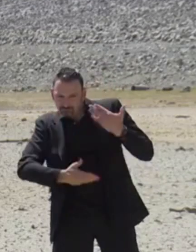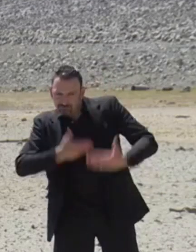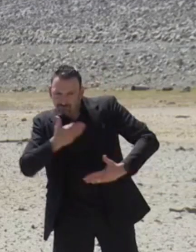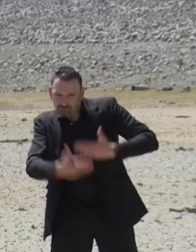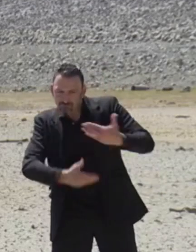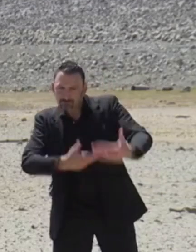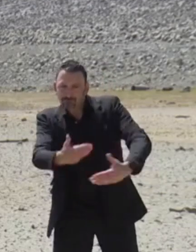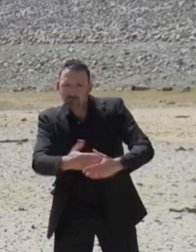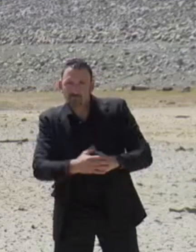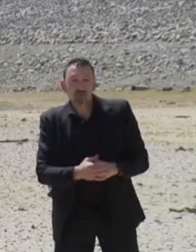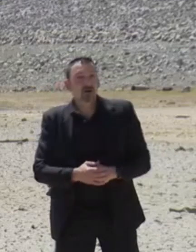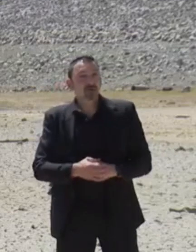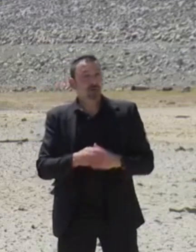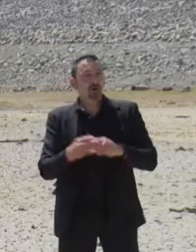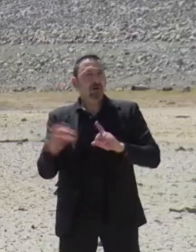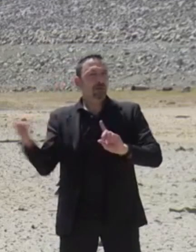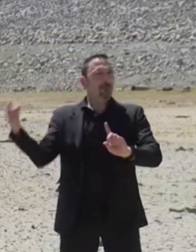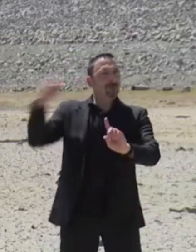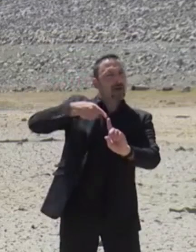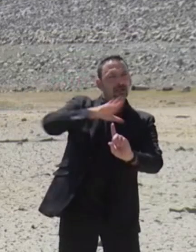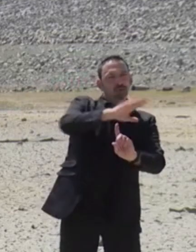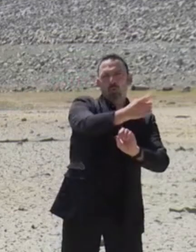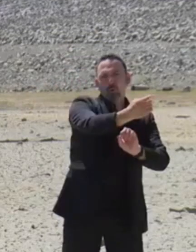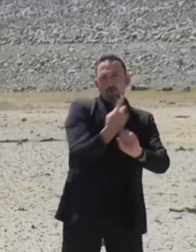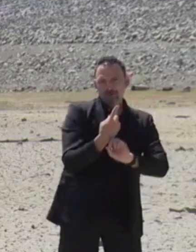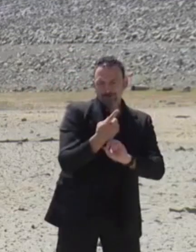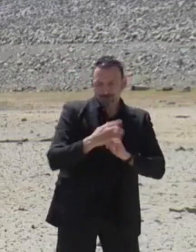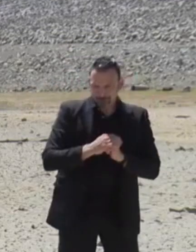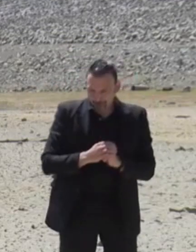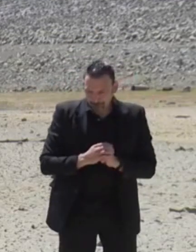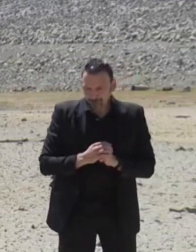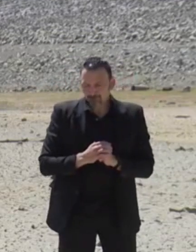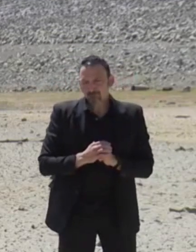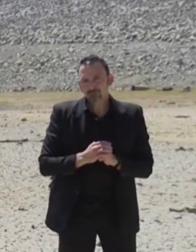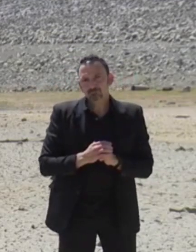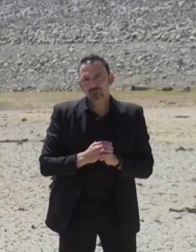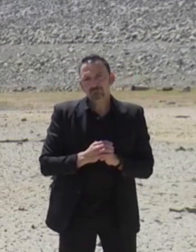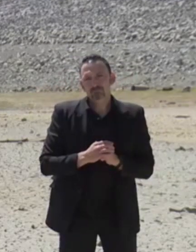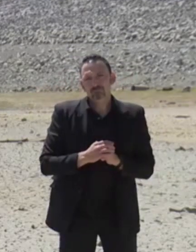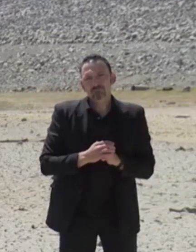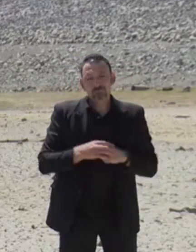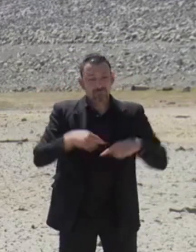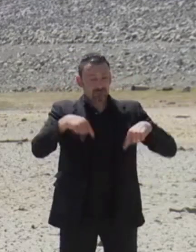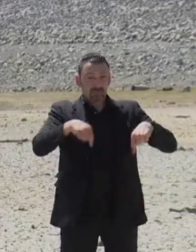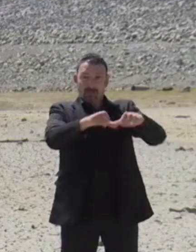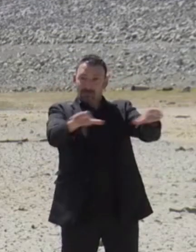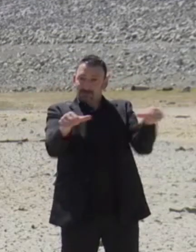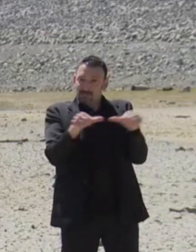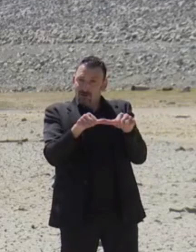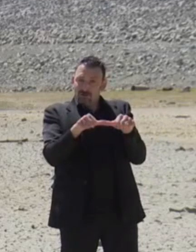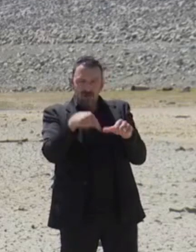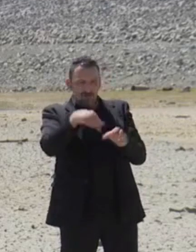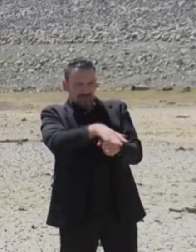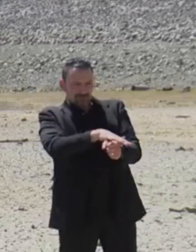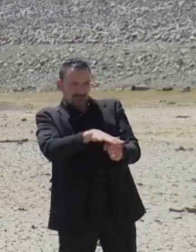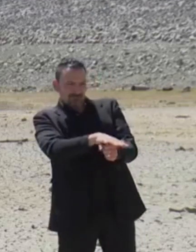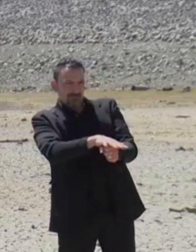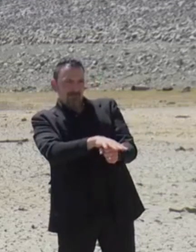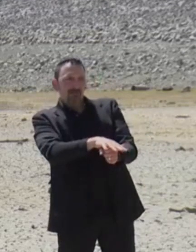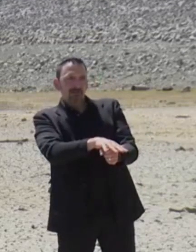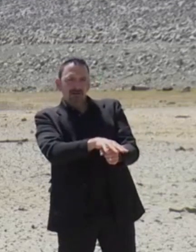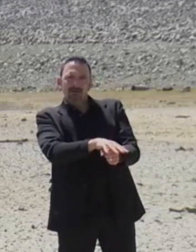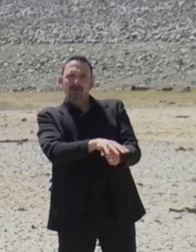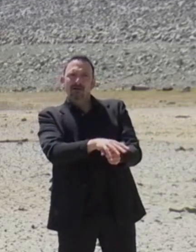Specific, though, to your question, having covered this community in this region, I'm going to take advantage of the folks that were